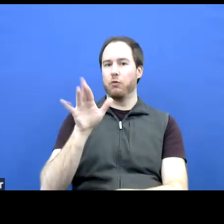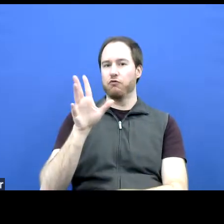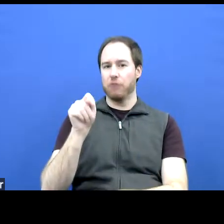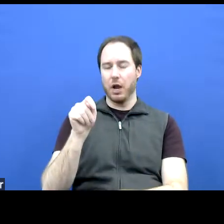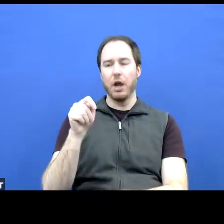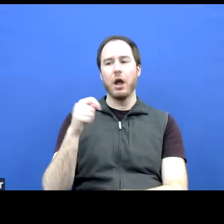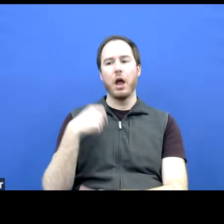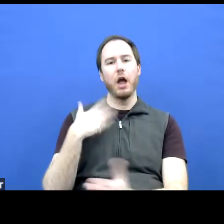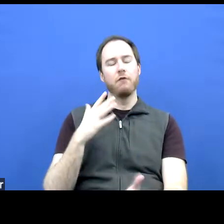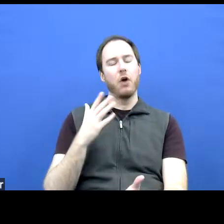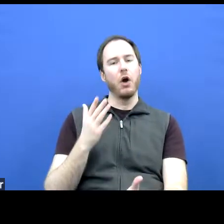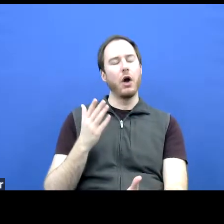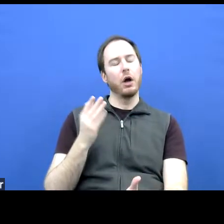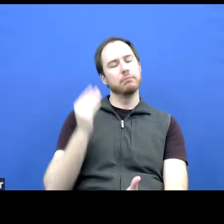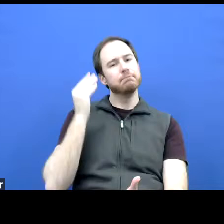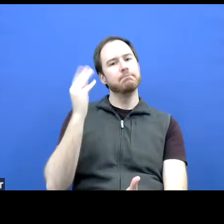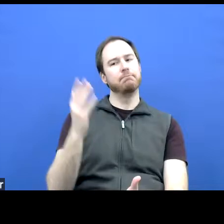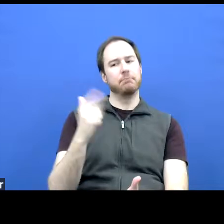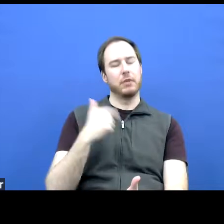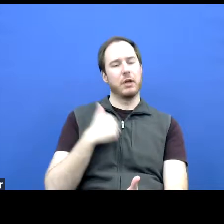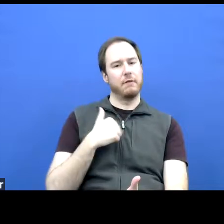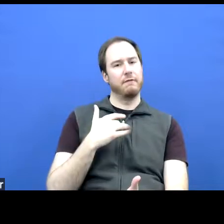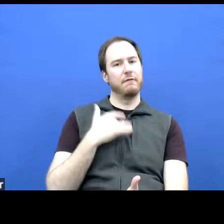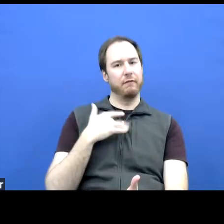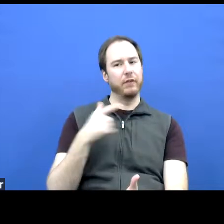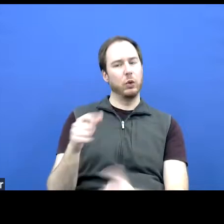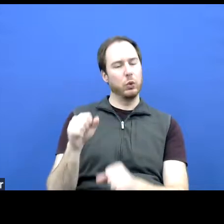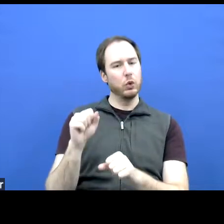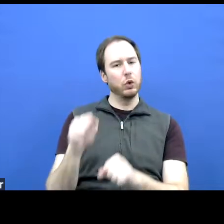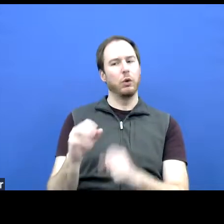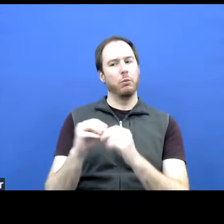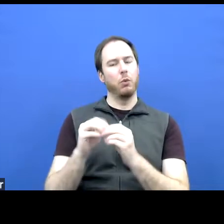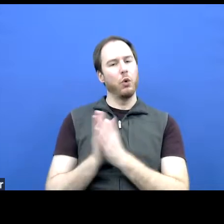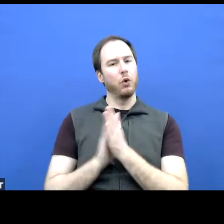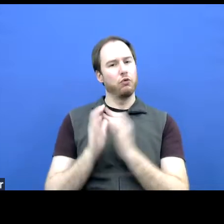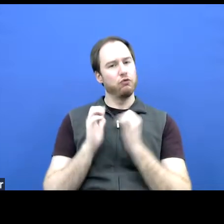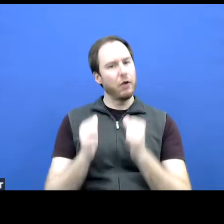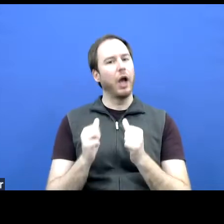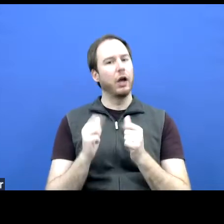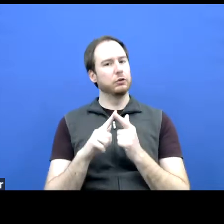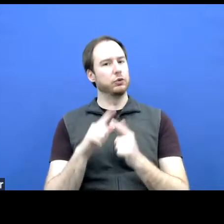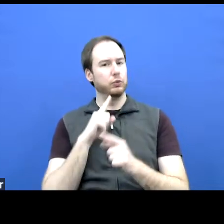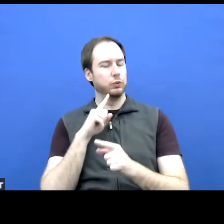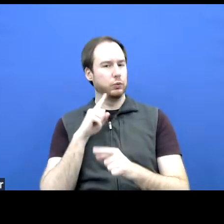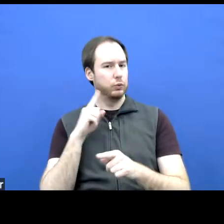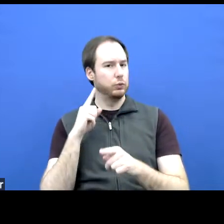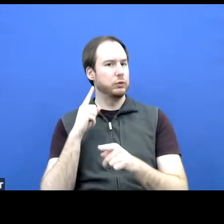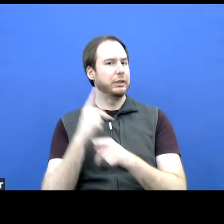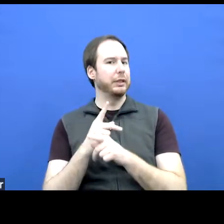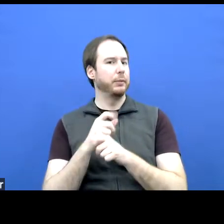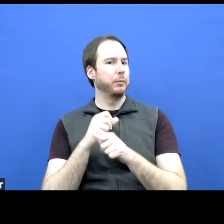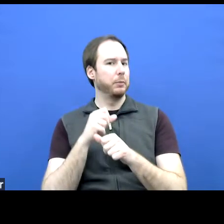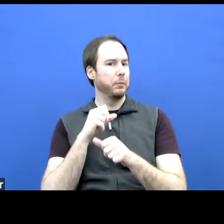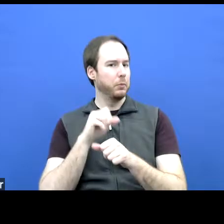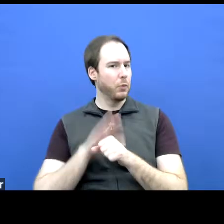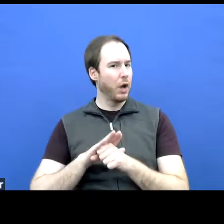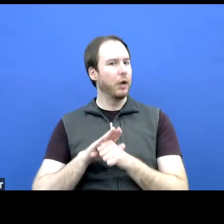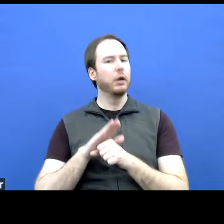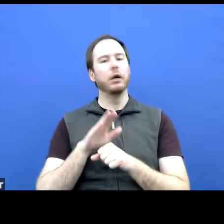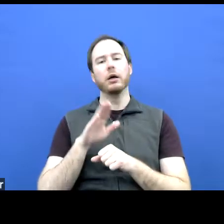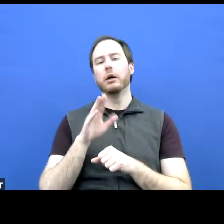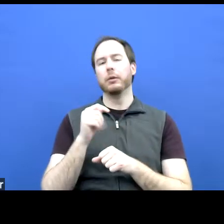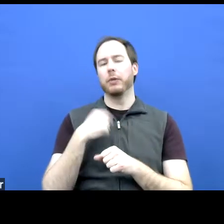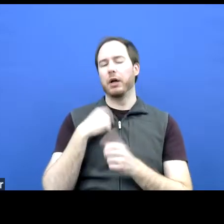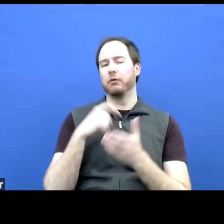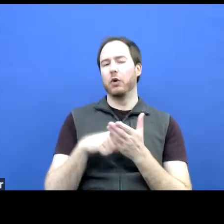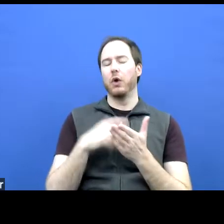some of the issues that I thought they could have been more aggressive. But there is a confluence of issues. Like I